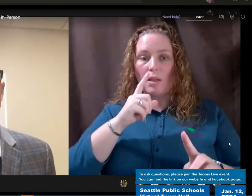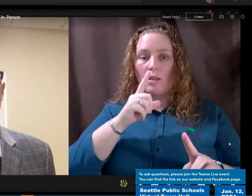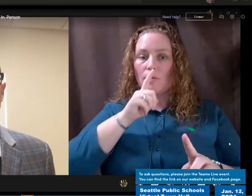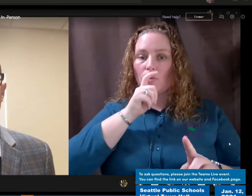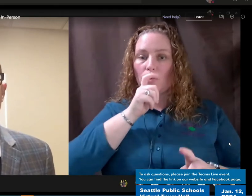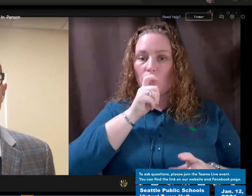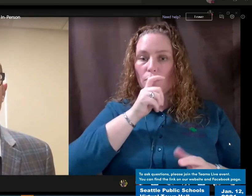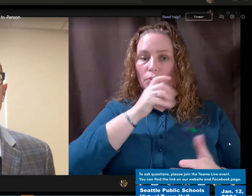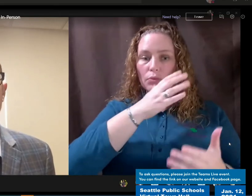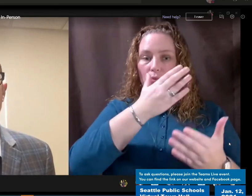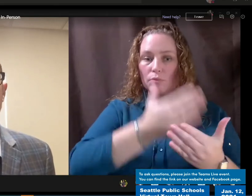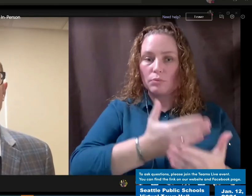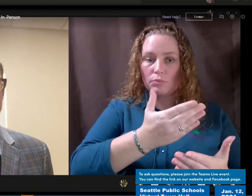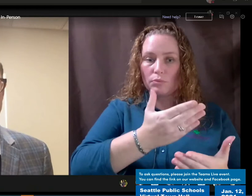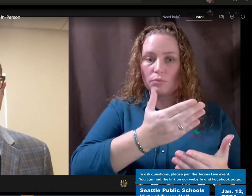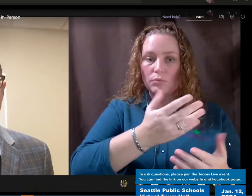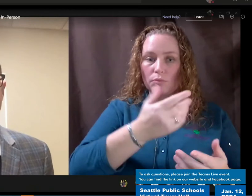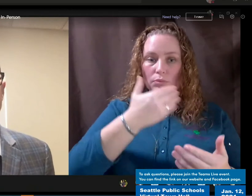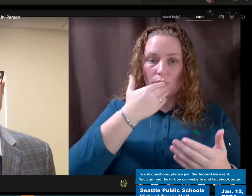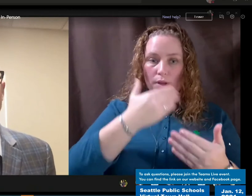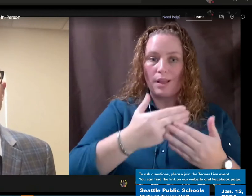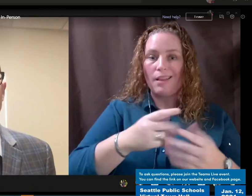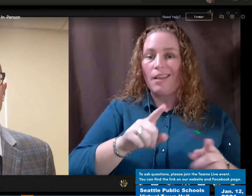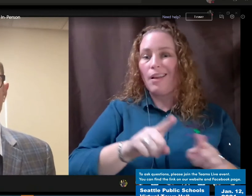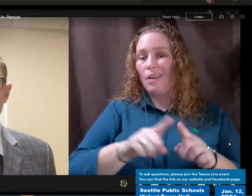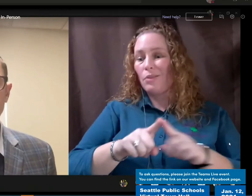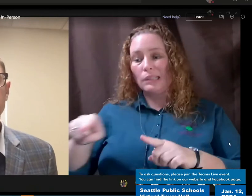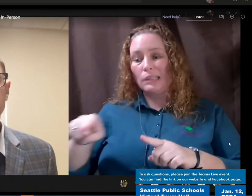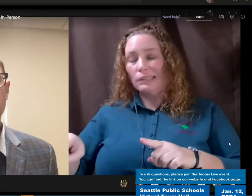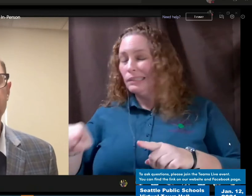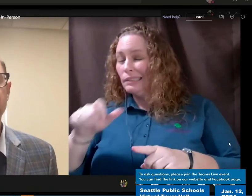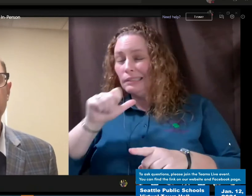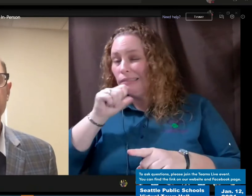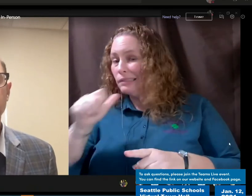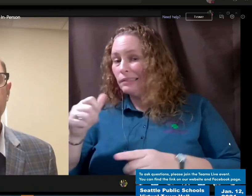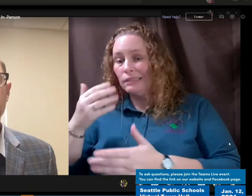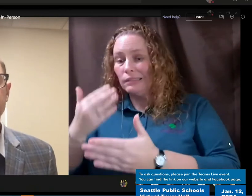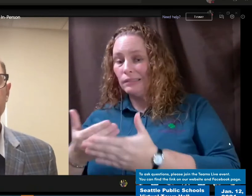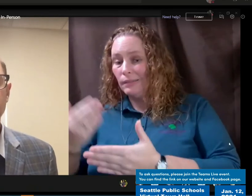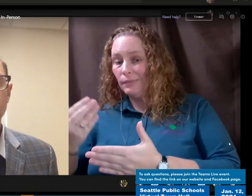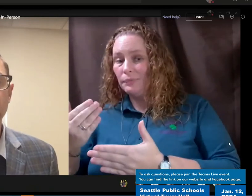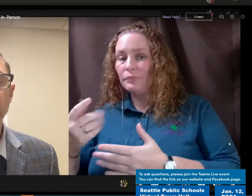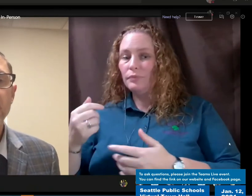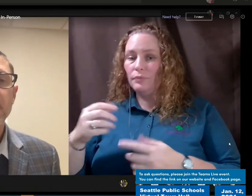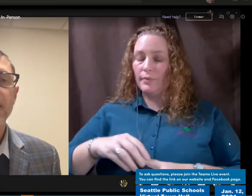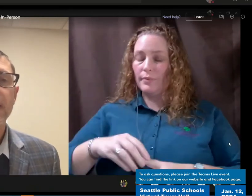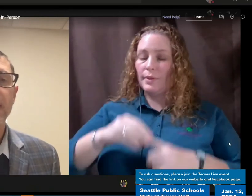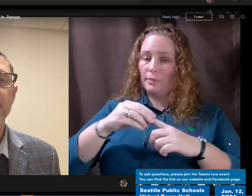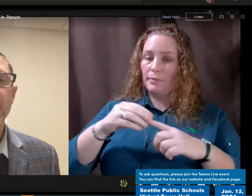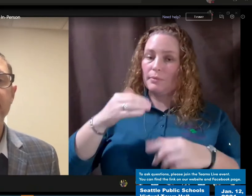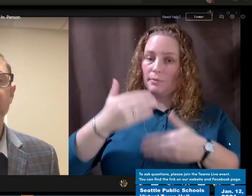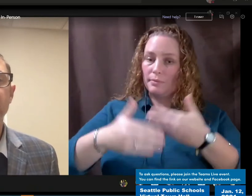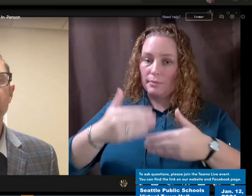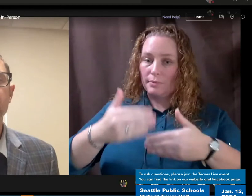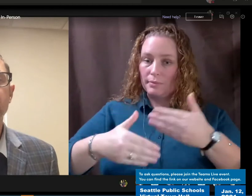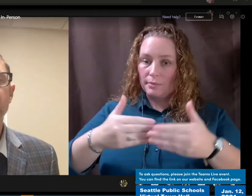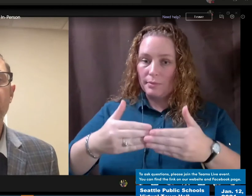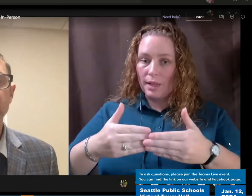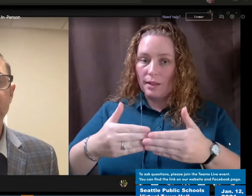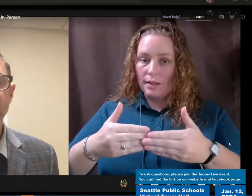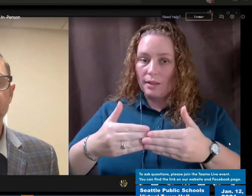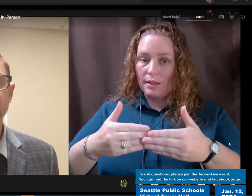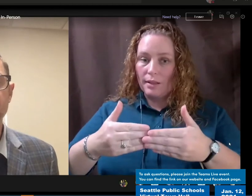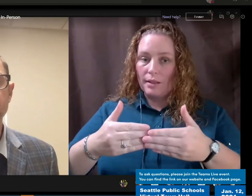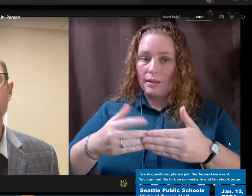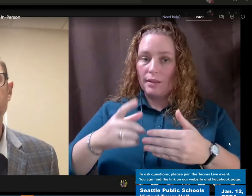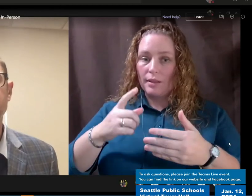as well as who did not. We can work with those. We have a special process for having contact